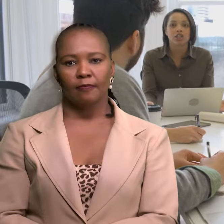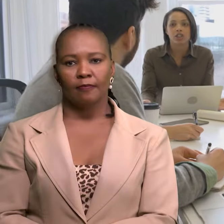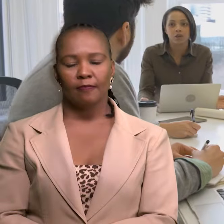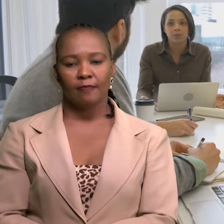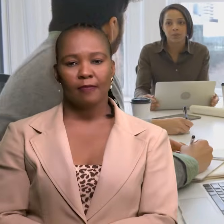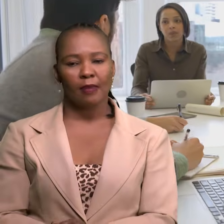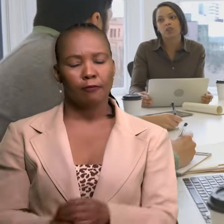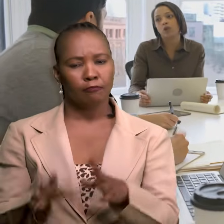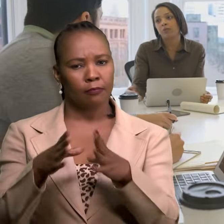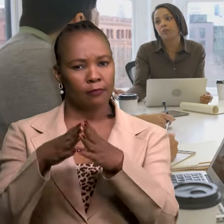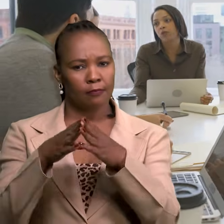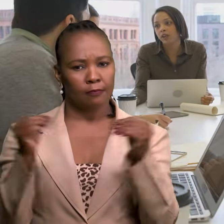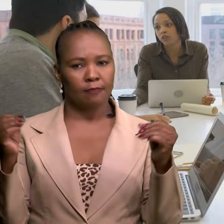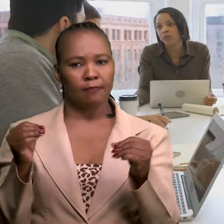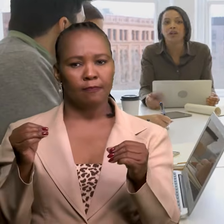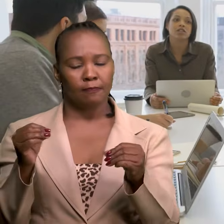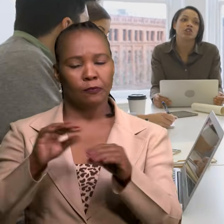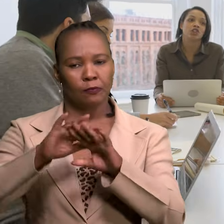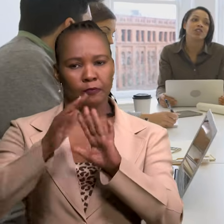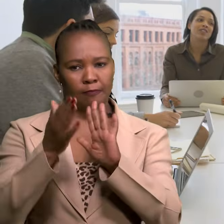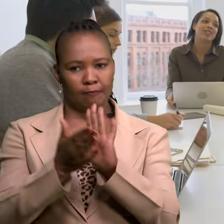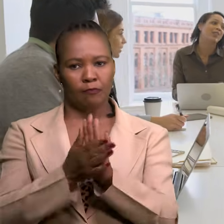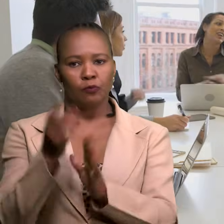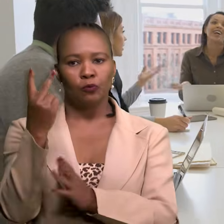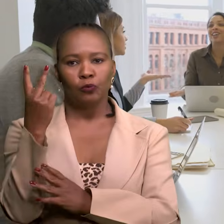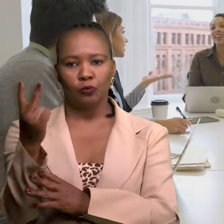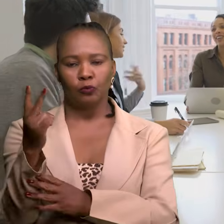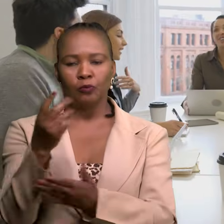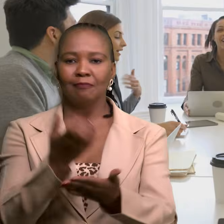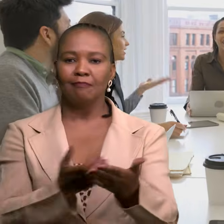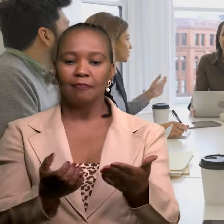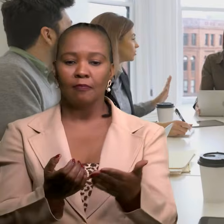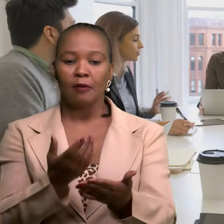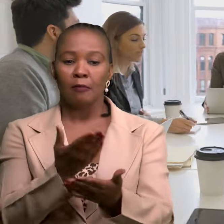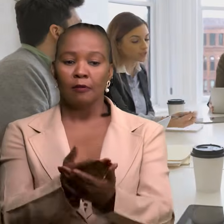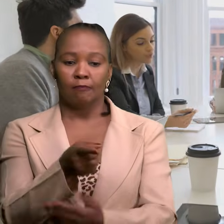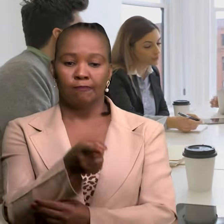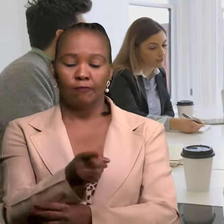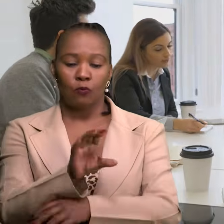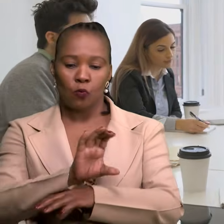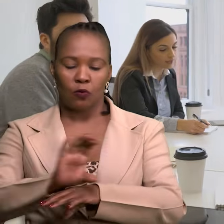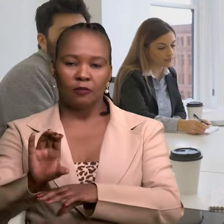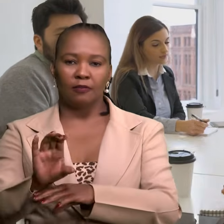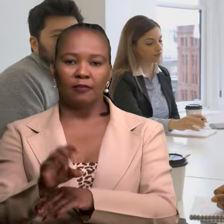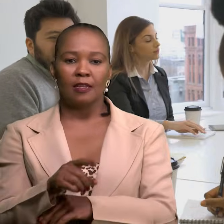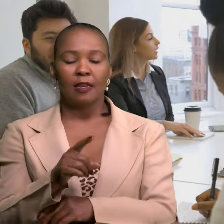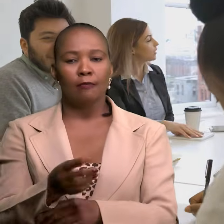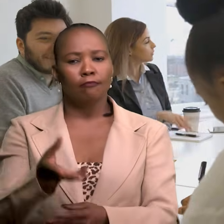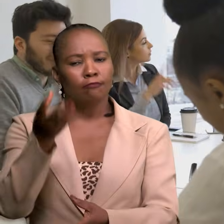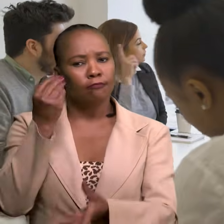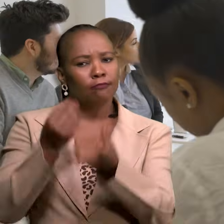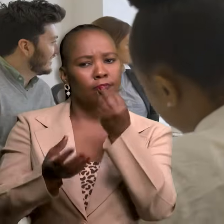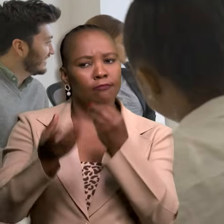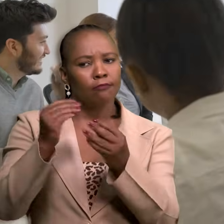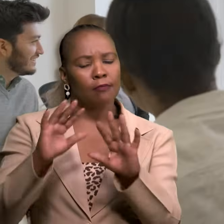We have completed the discussion of the 2 types of essays applicable to this course. Now we learn how to draw